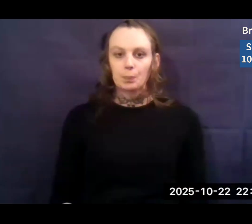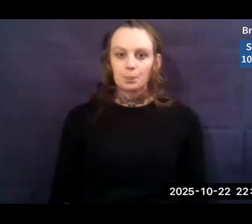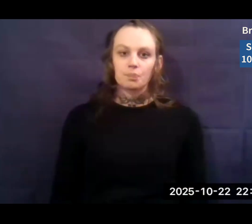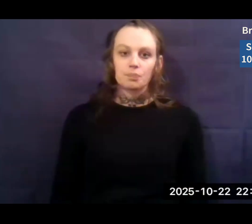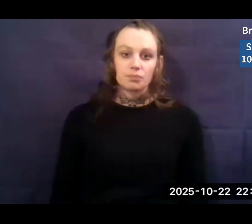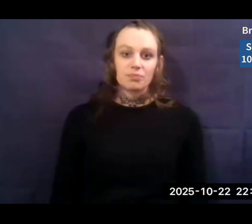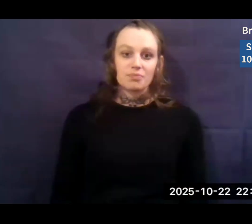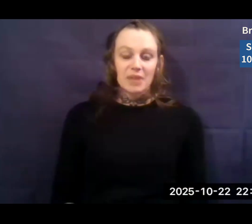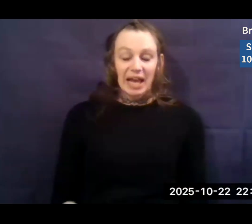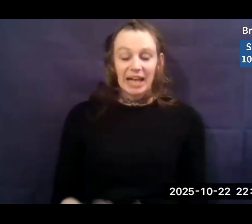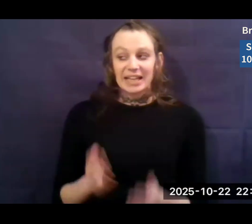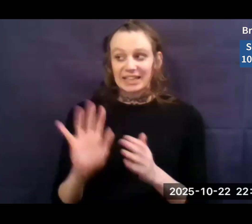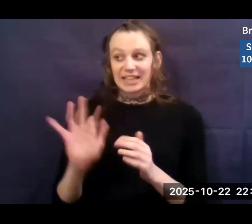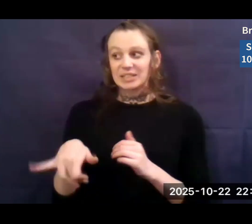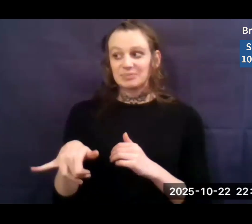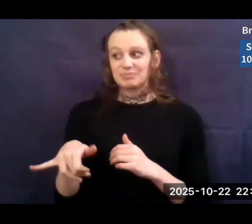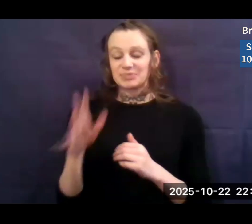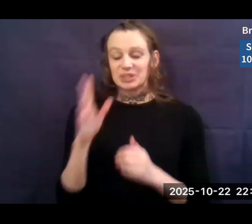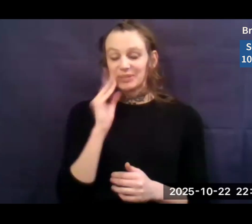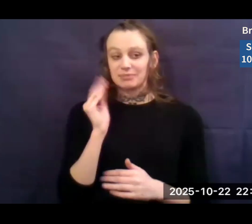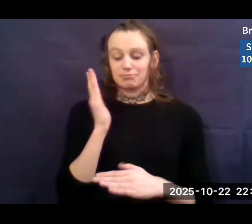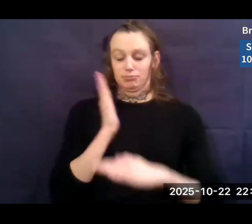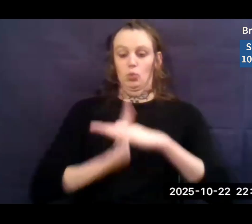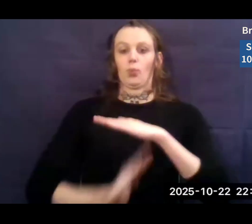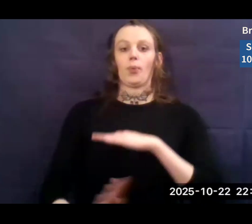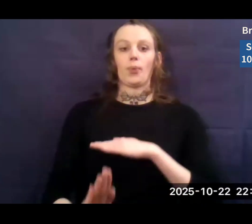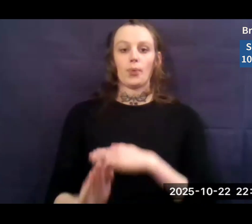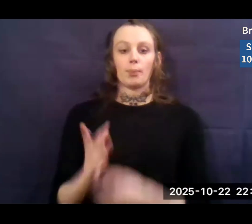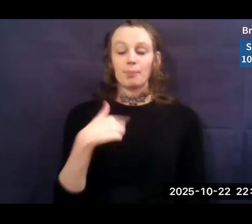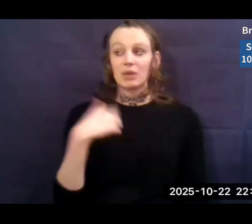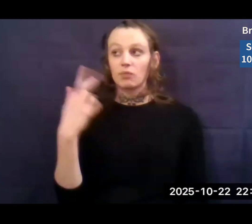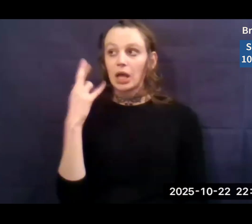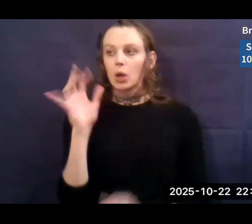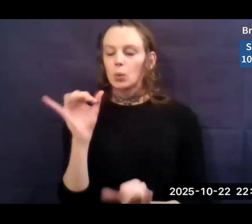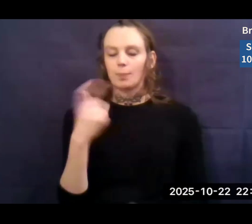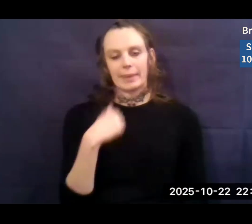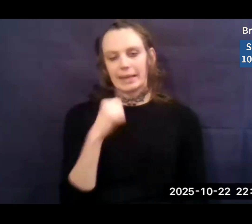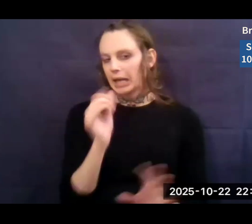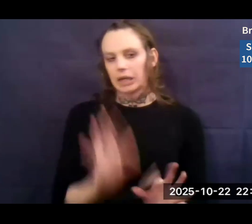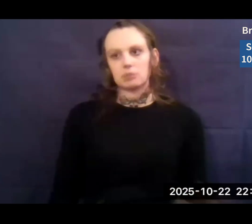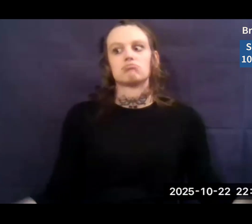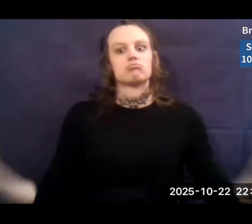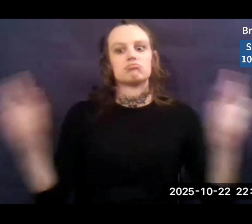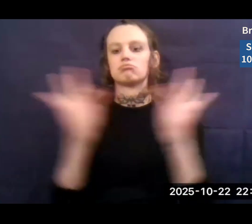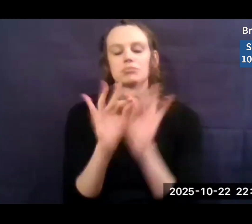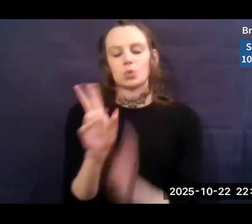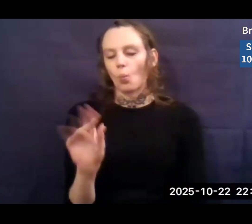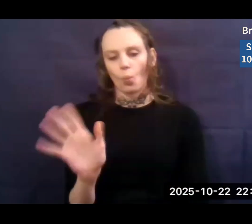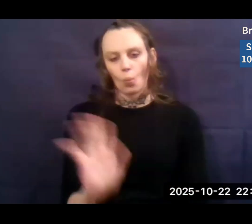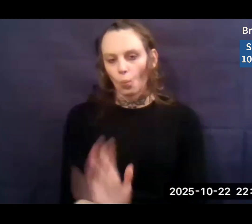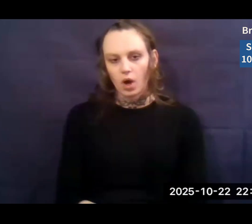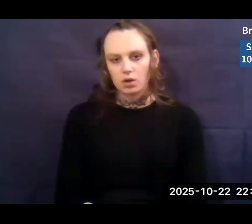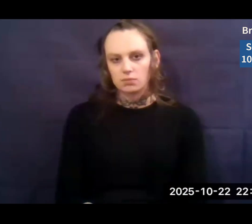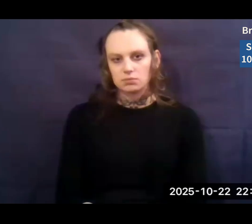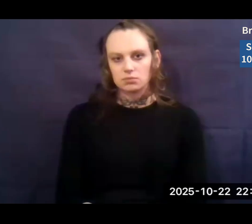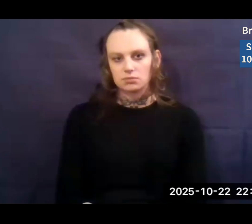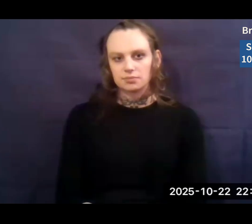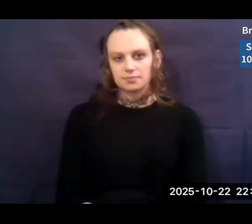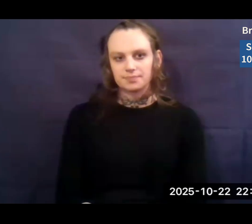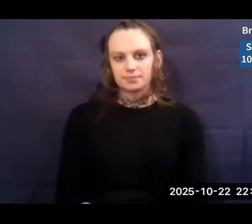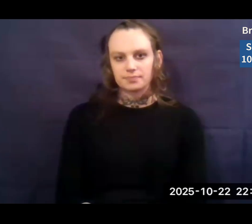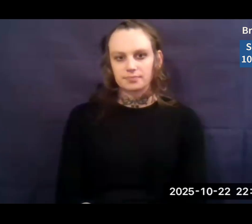it's humbling to realize that I'm not that important. Um, but it's